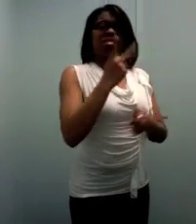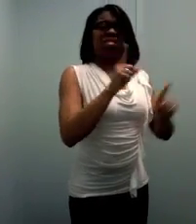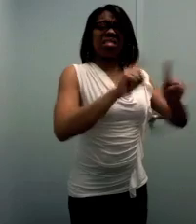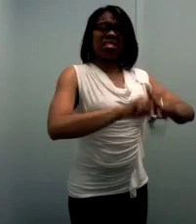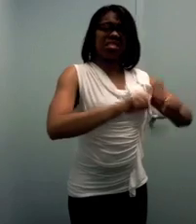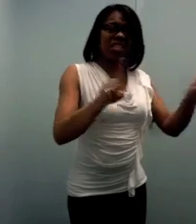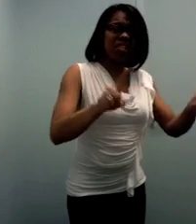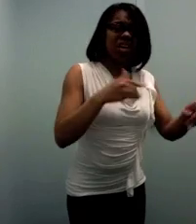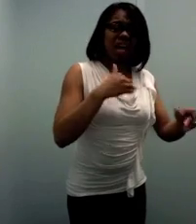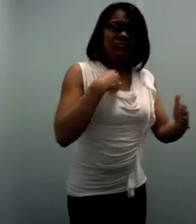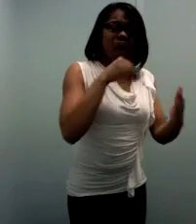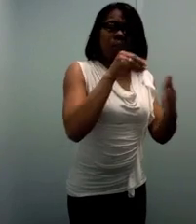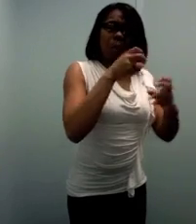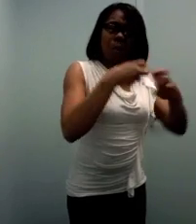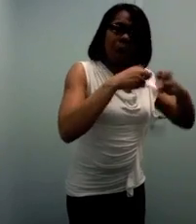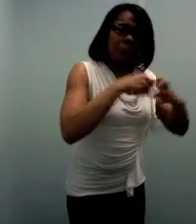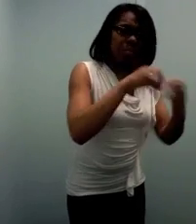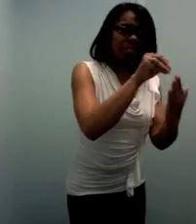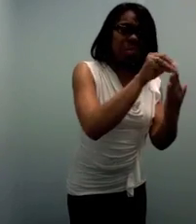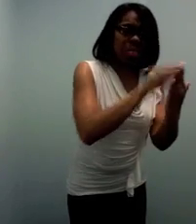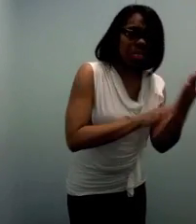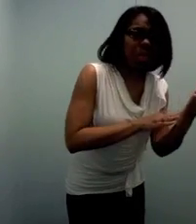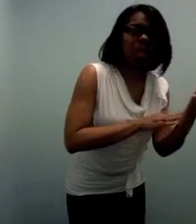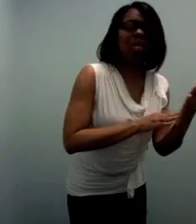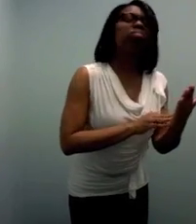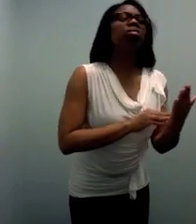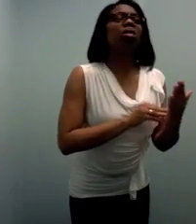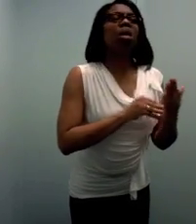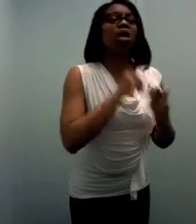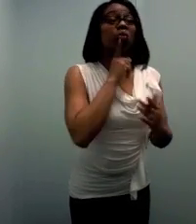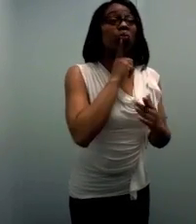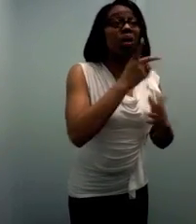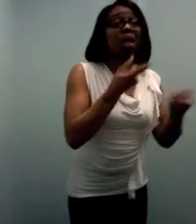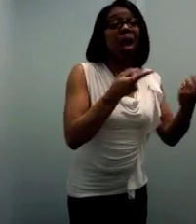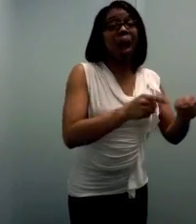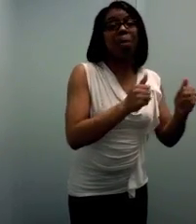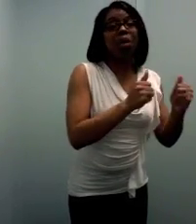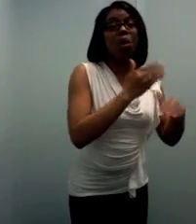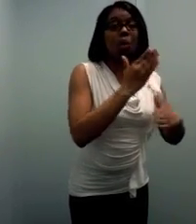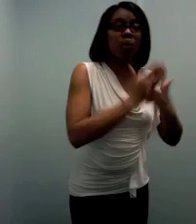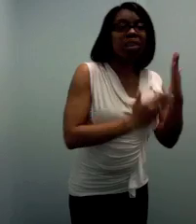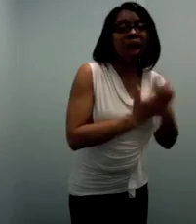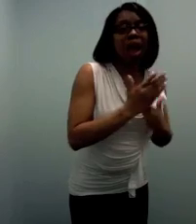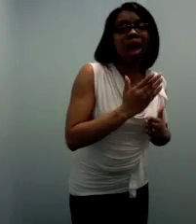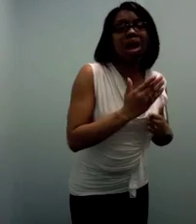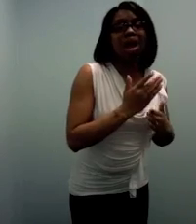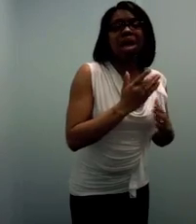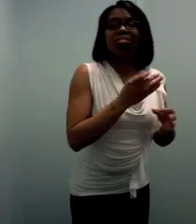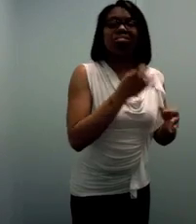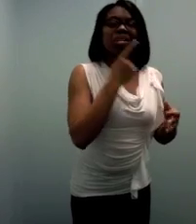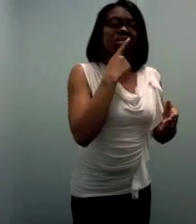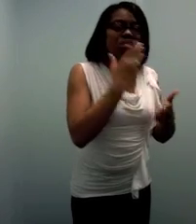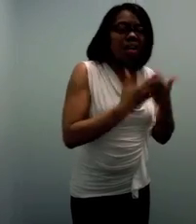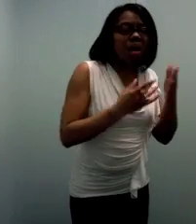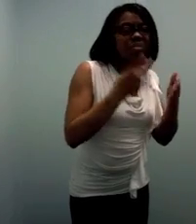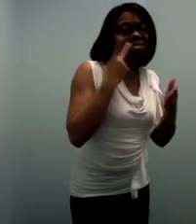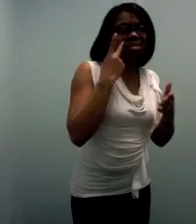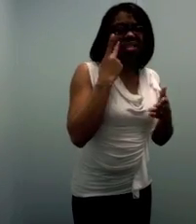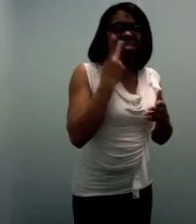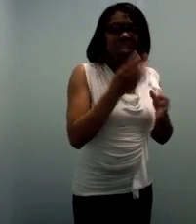of calculating, mostly by hand. Lots of things that seem simple and not difficult like in the real world, except